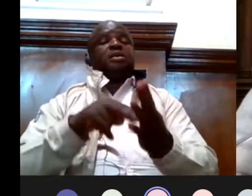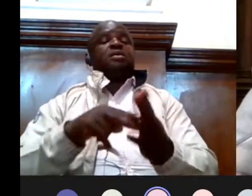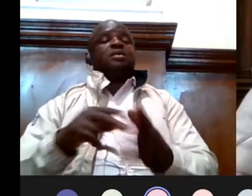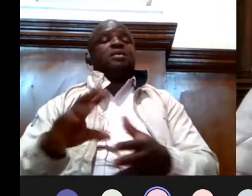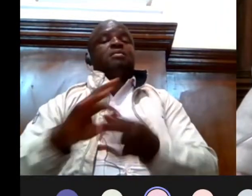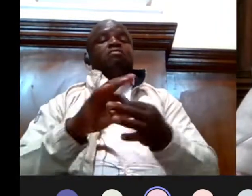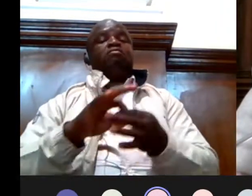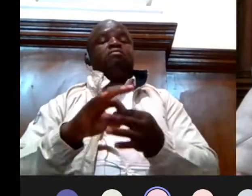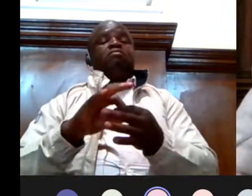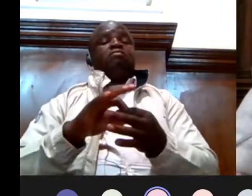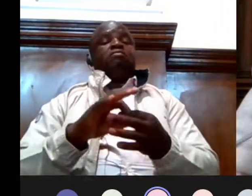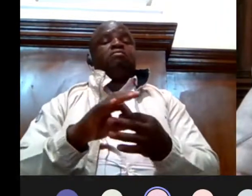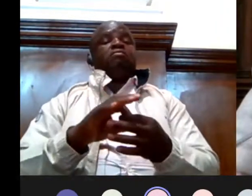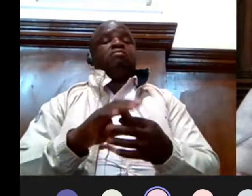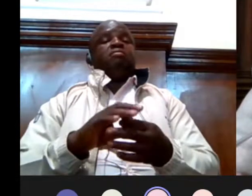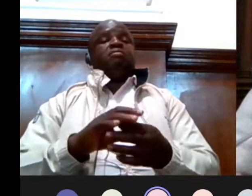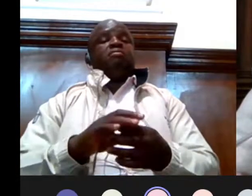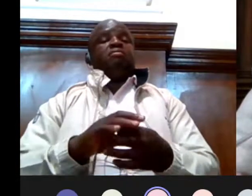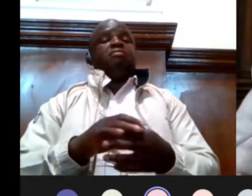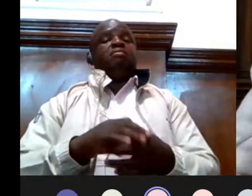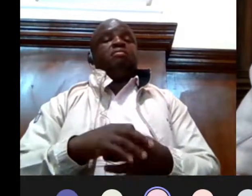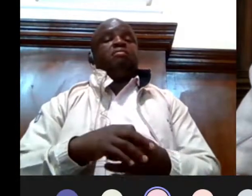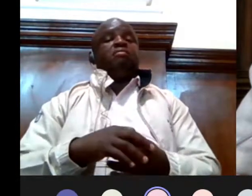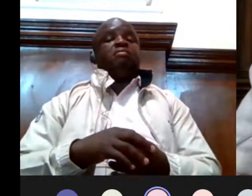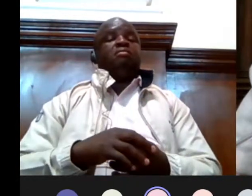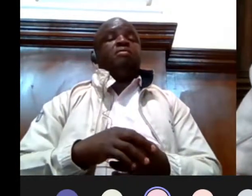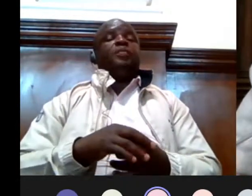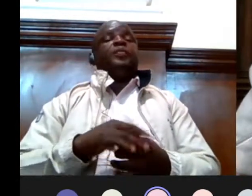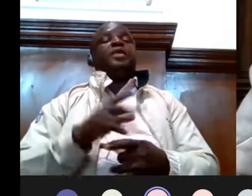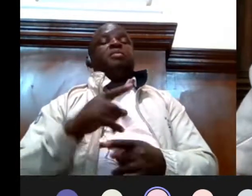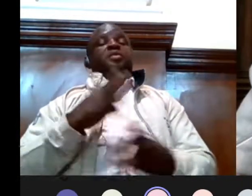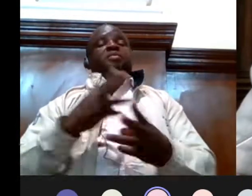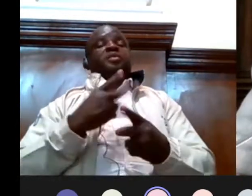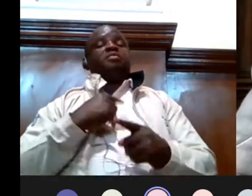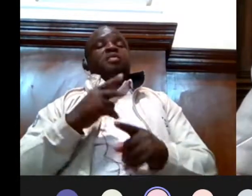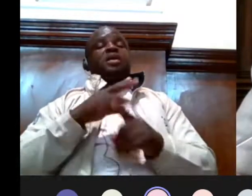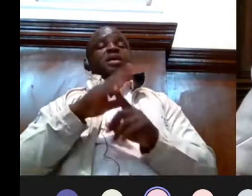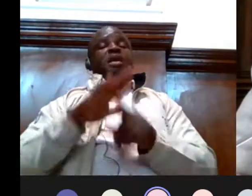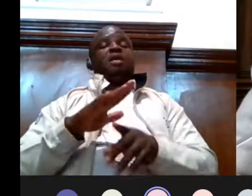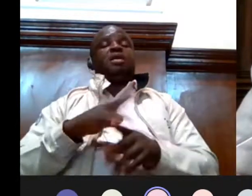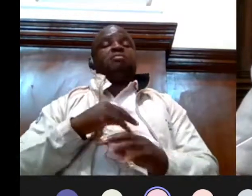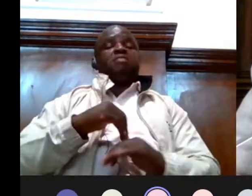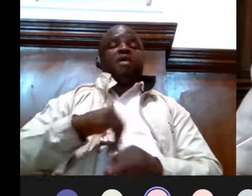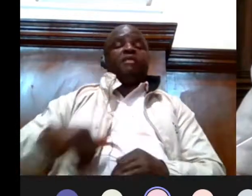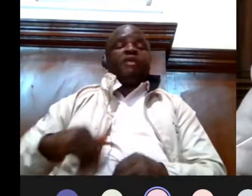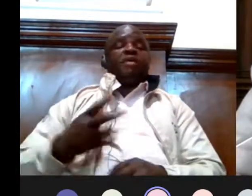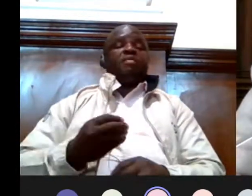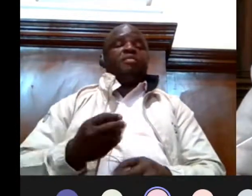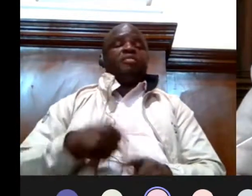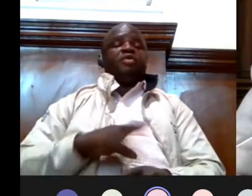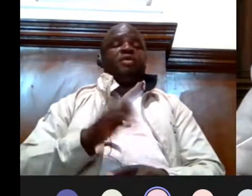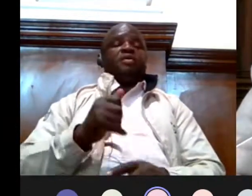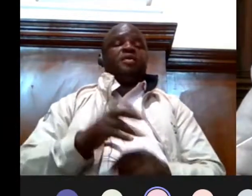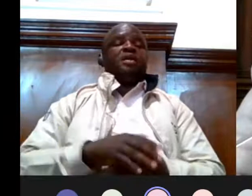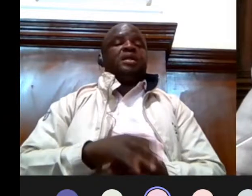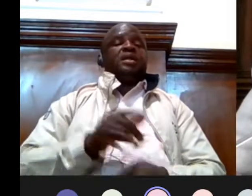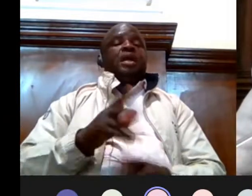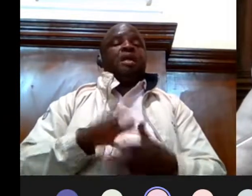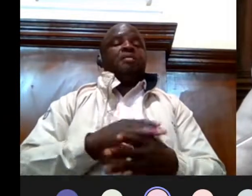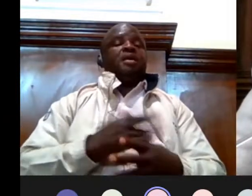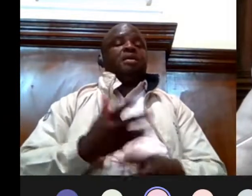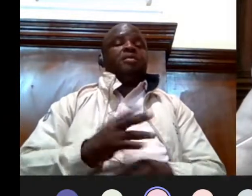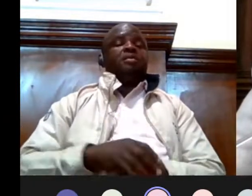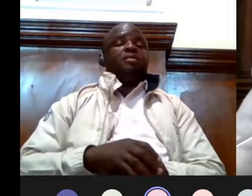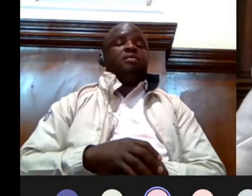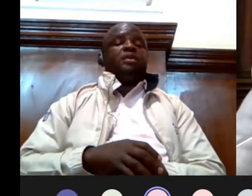and marginalized people of our country for a simple reason: the threats